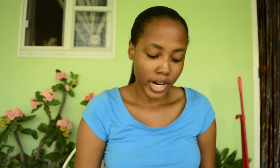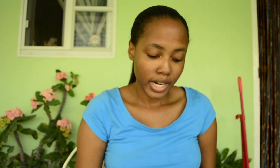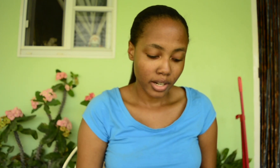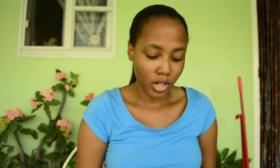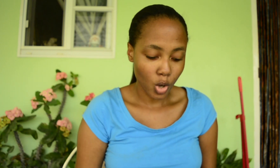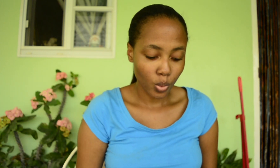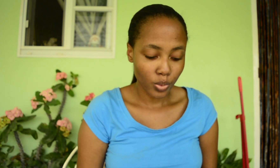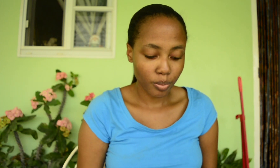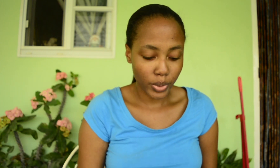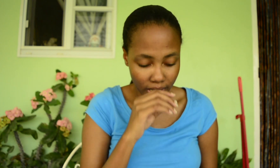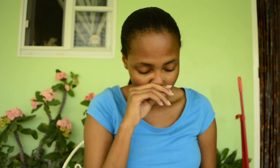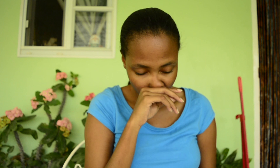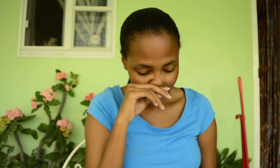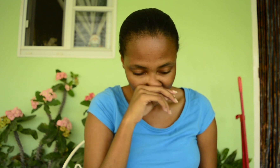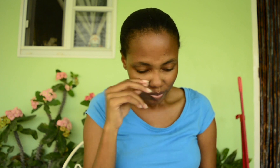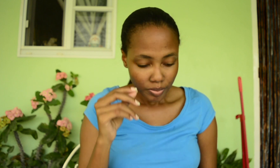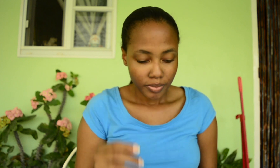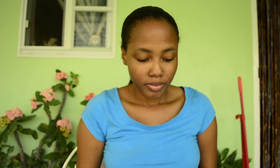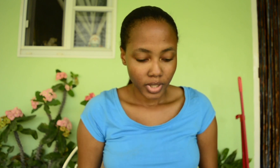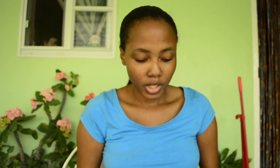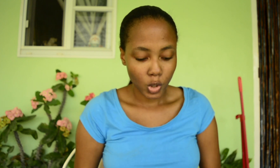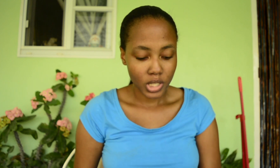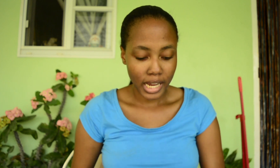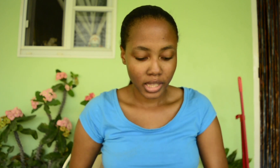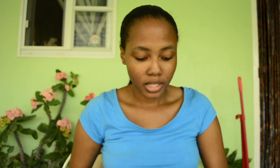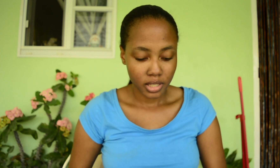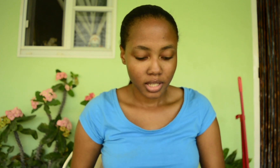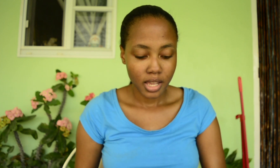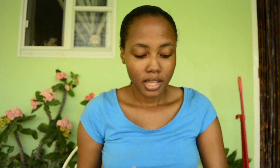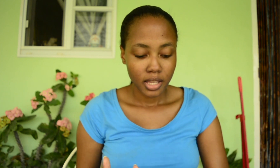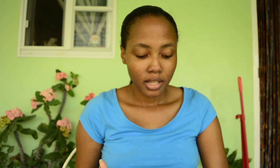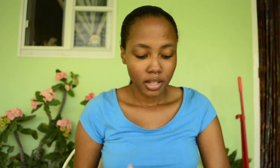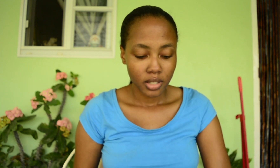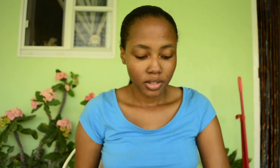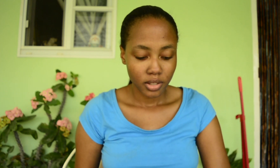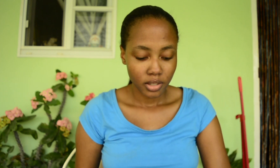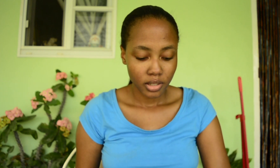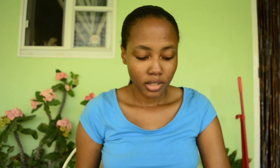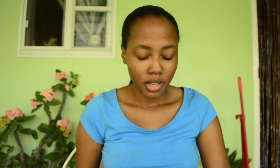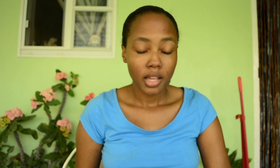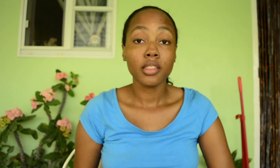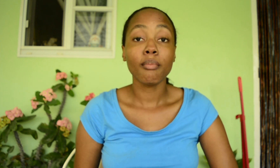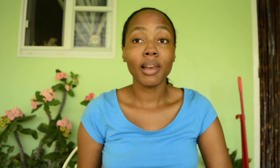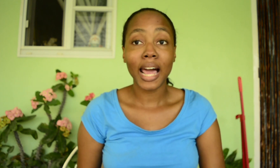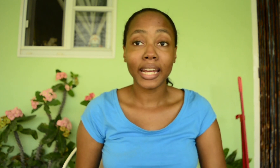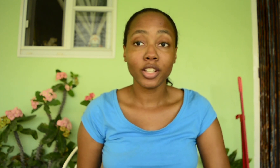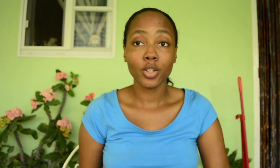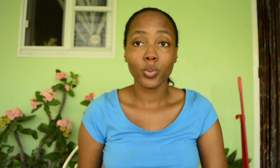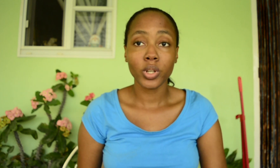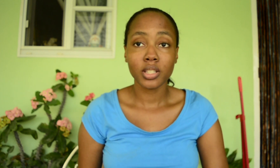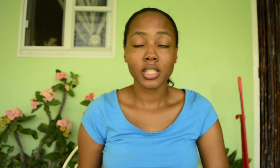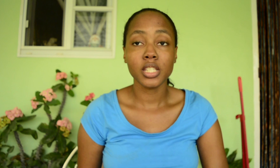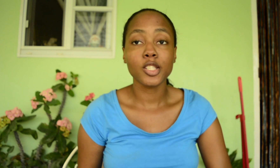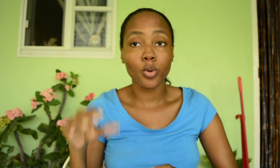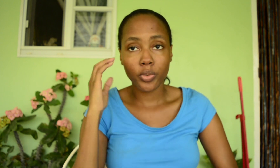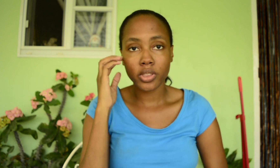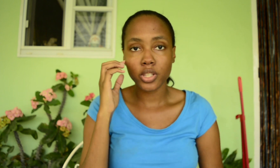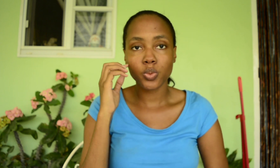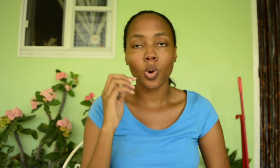Alright, now the bridge, it goes like this. The blind will see. So for this one,